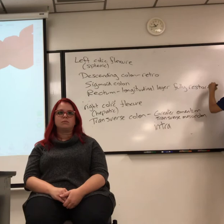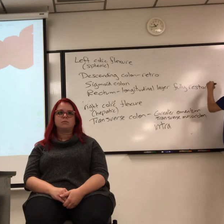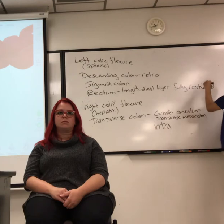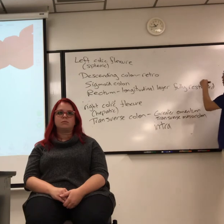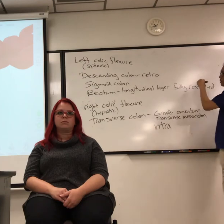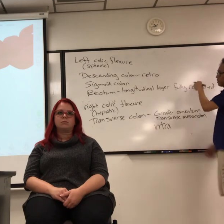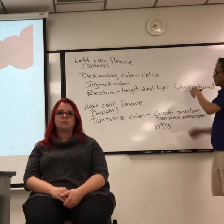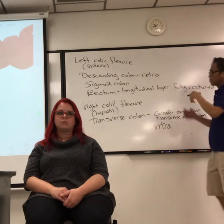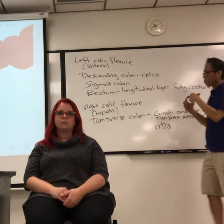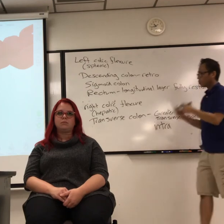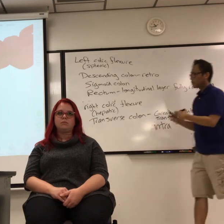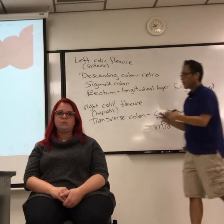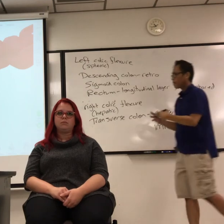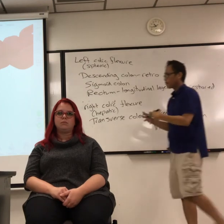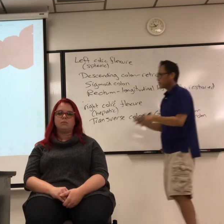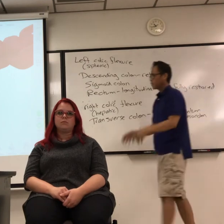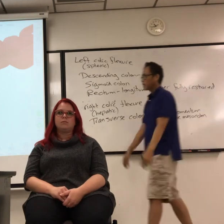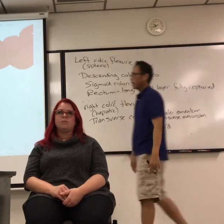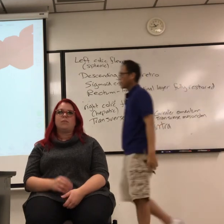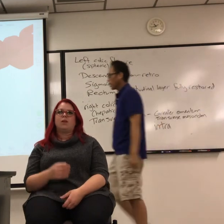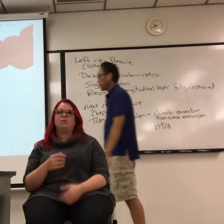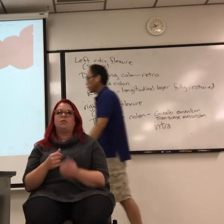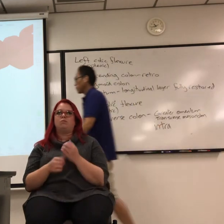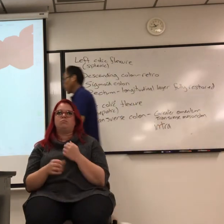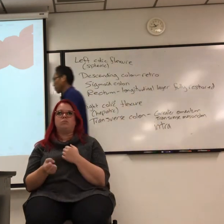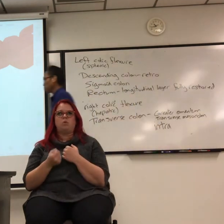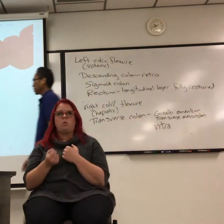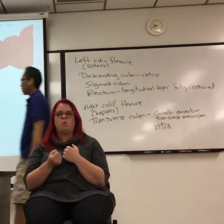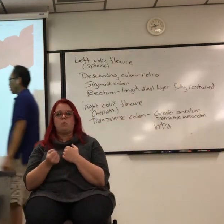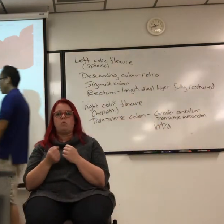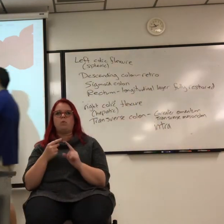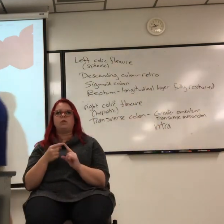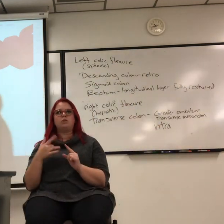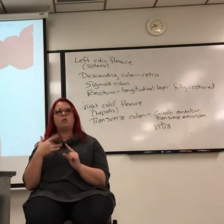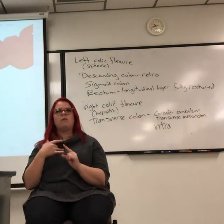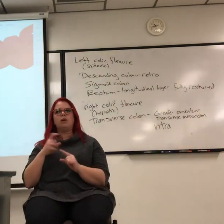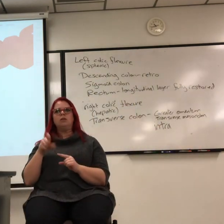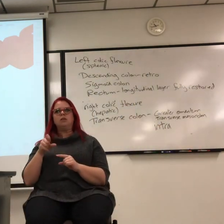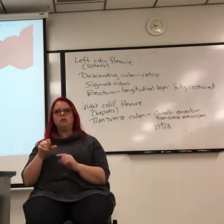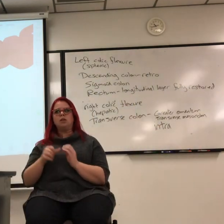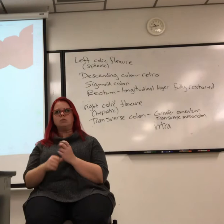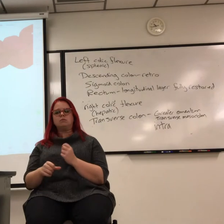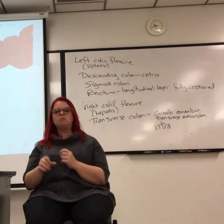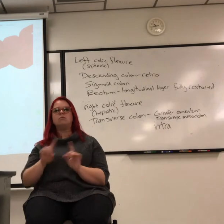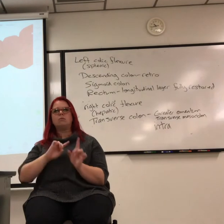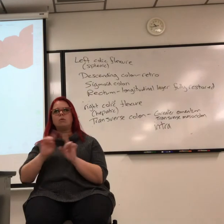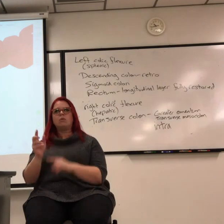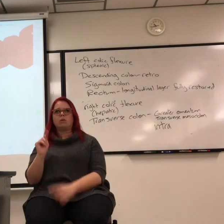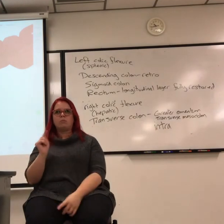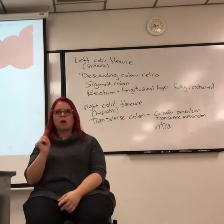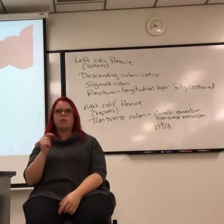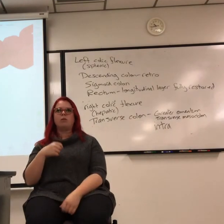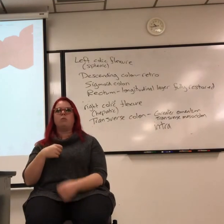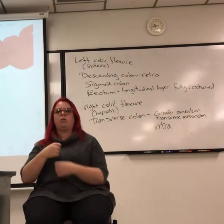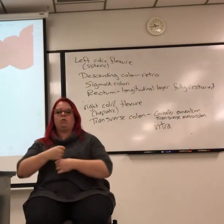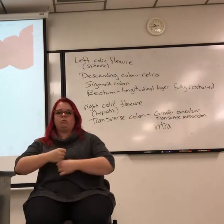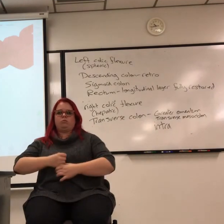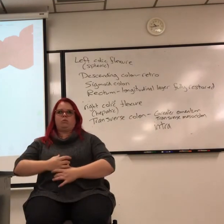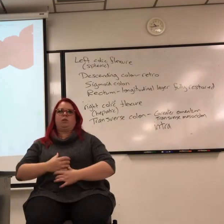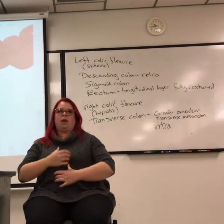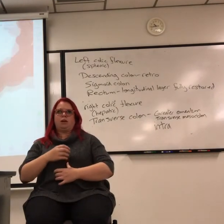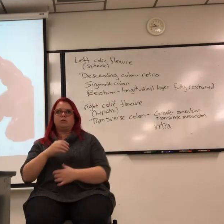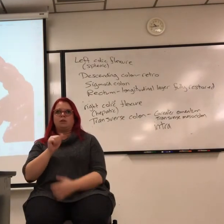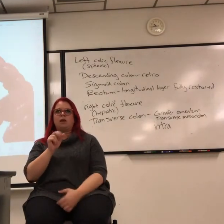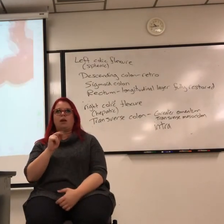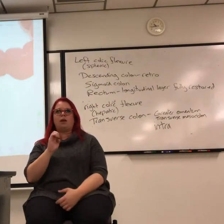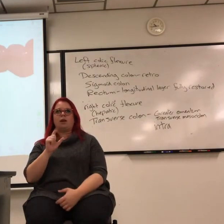That's the end. You just hold it there until you get the urge to go, and you go to the bathroom and you relax the external anal